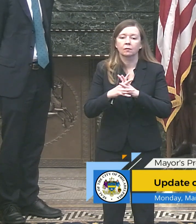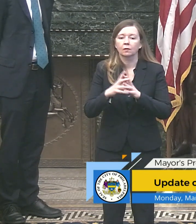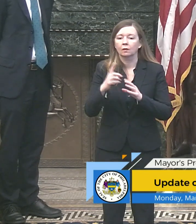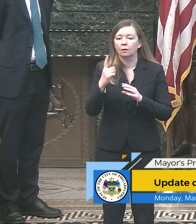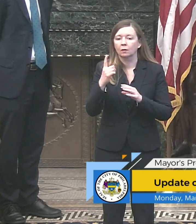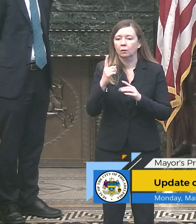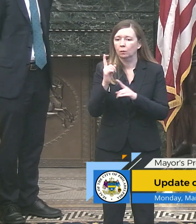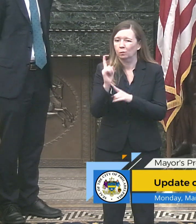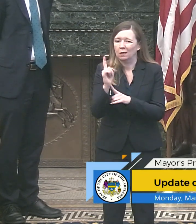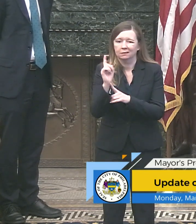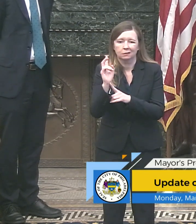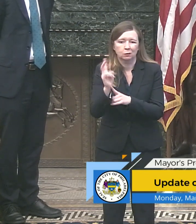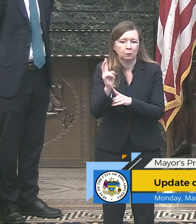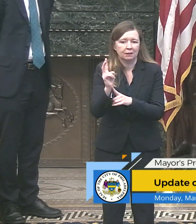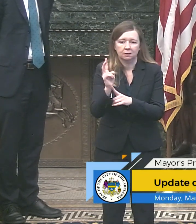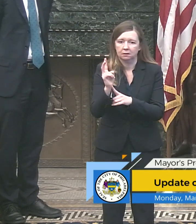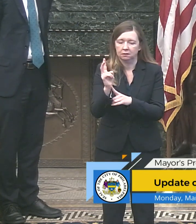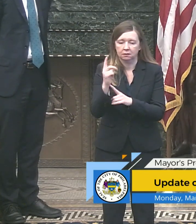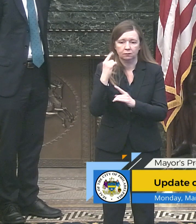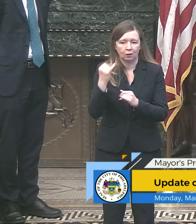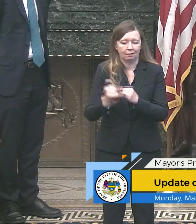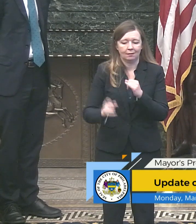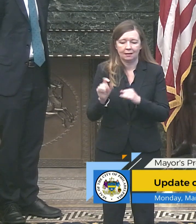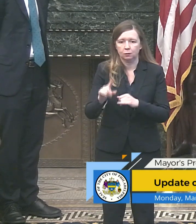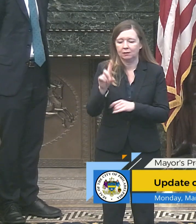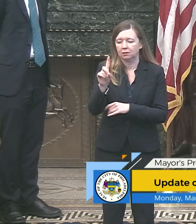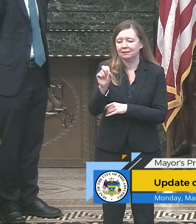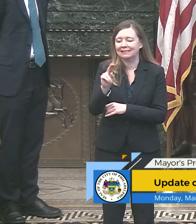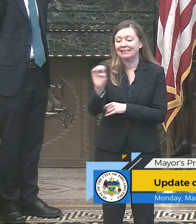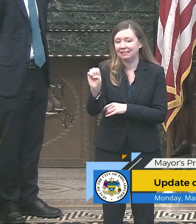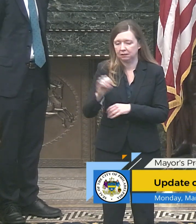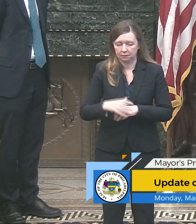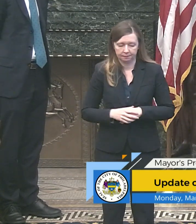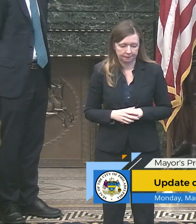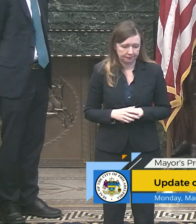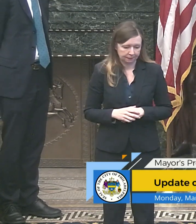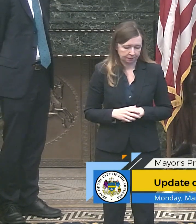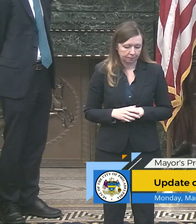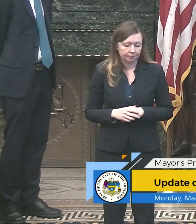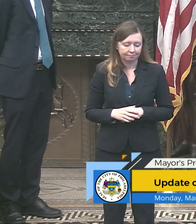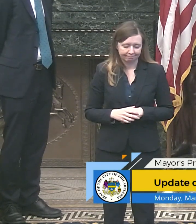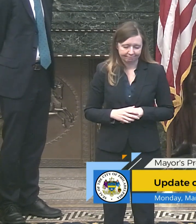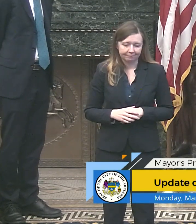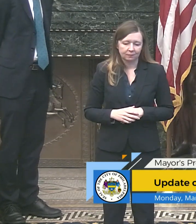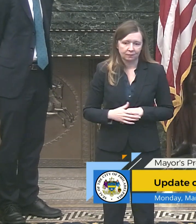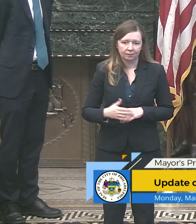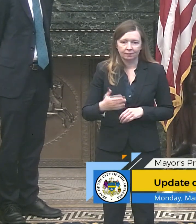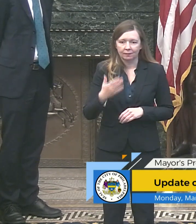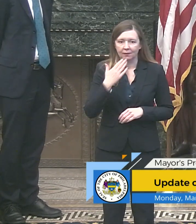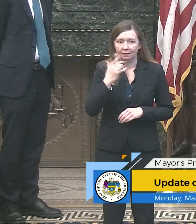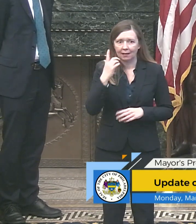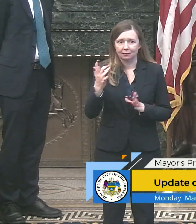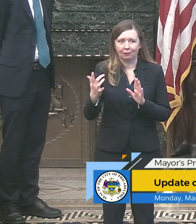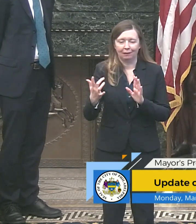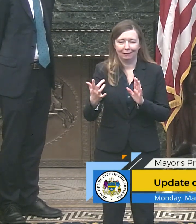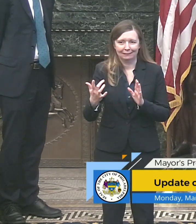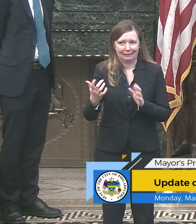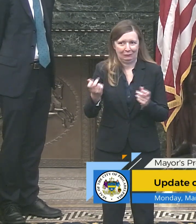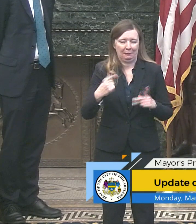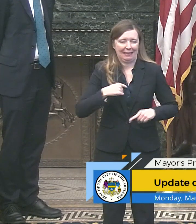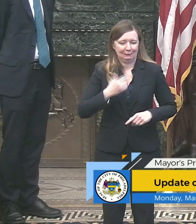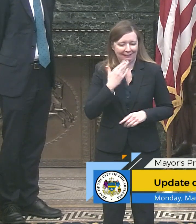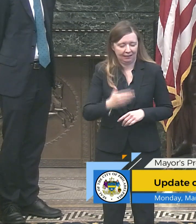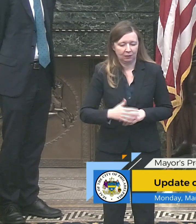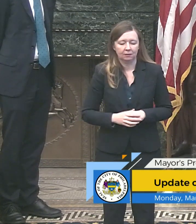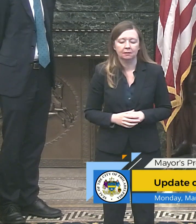2 minutes for last question. Let's go to Denise. Yes, thanks for coming back to me.